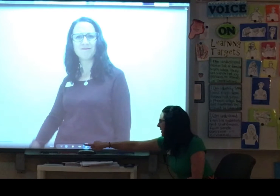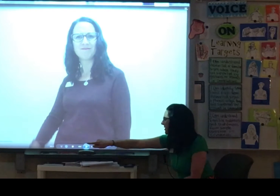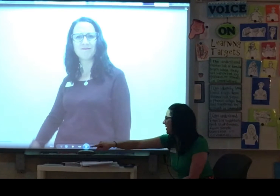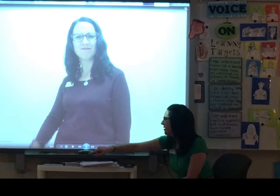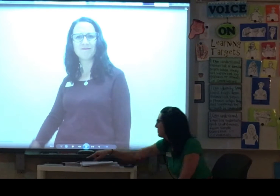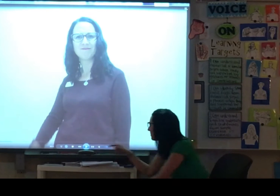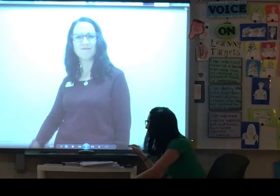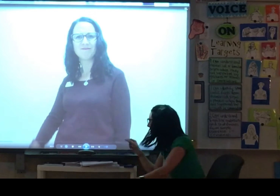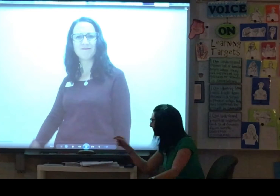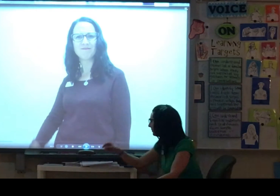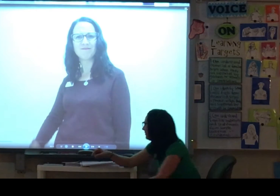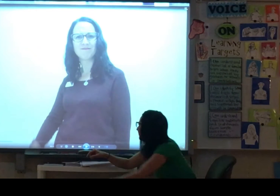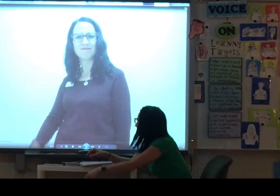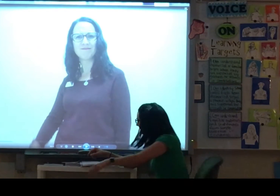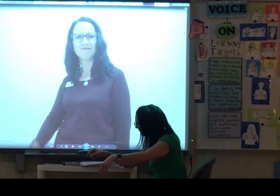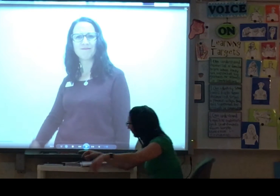Alright, so